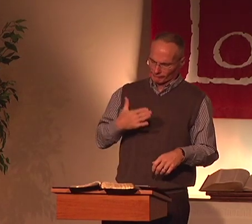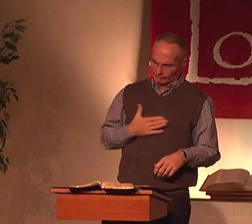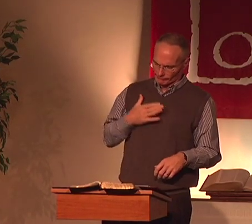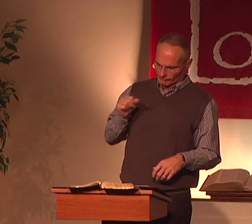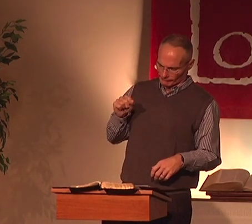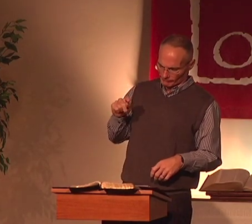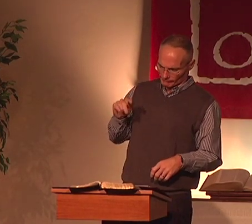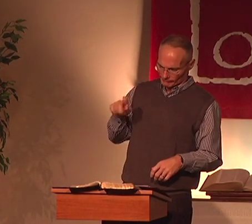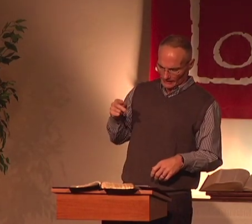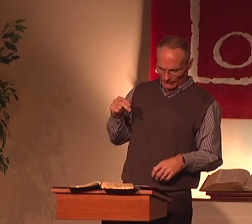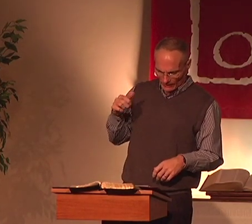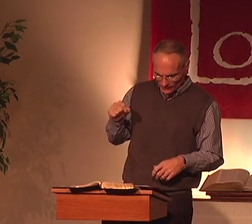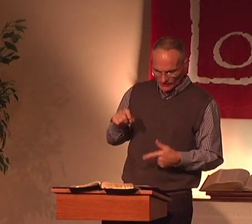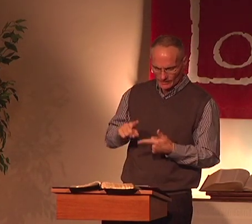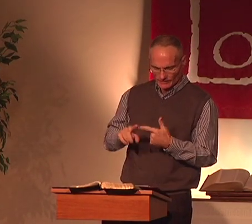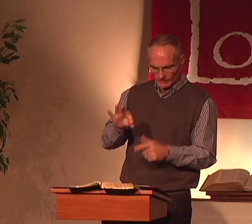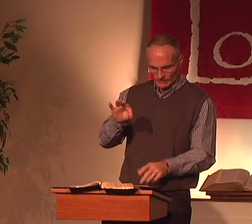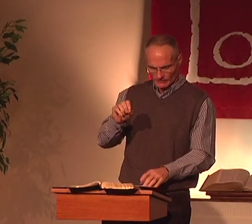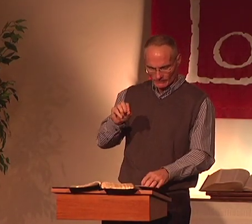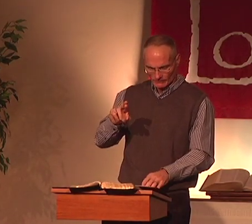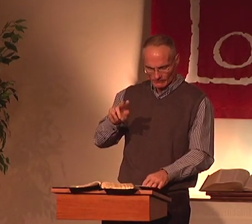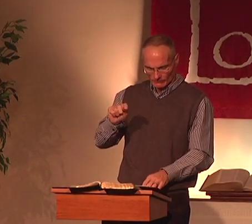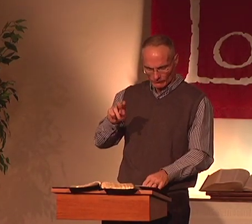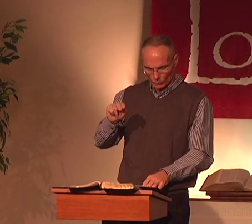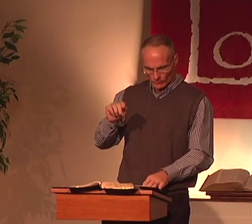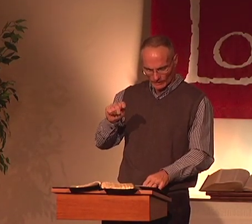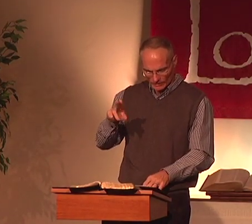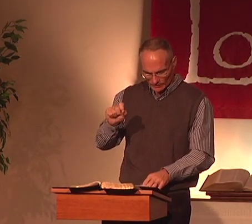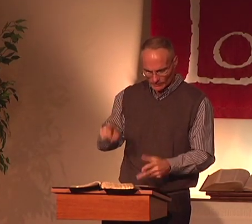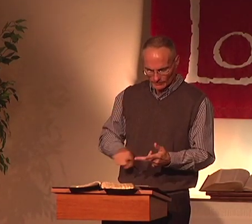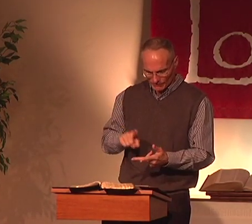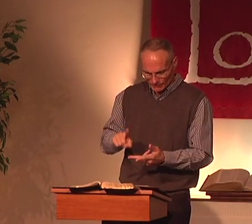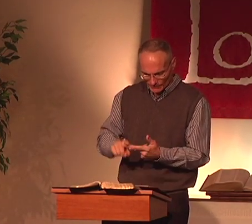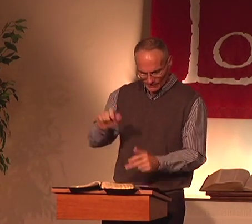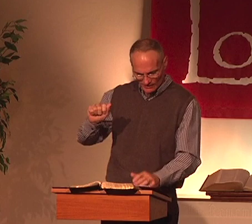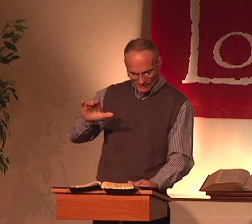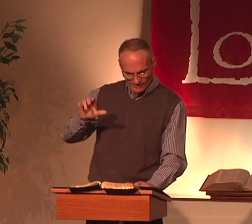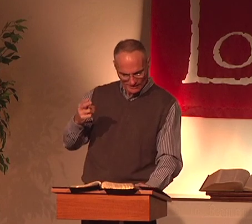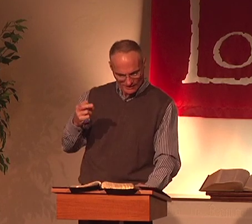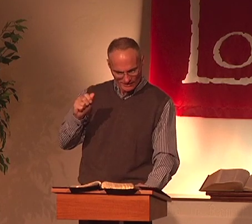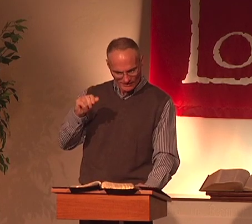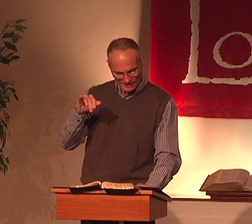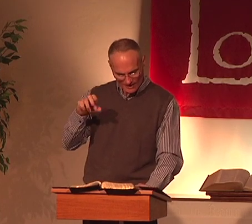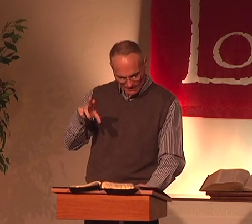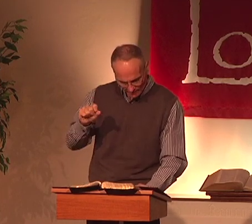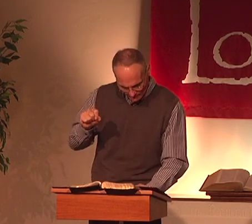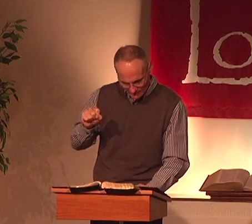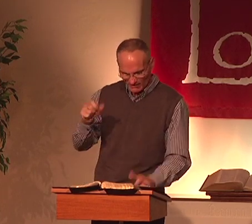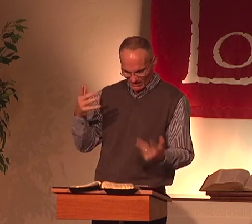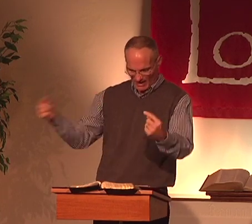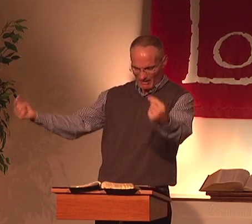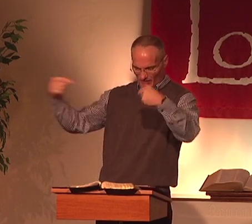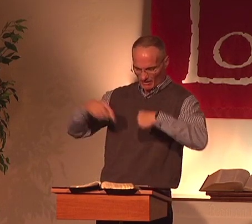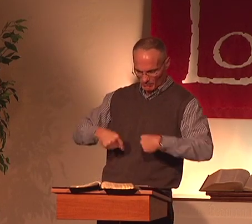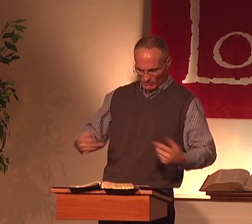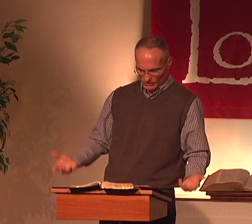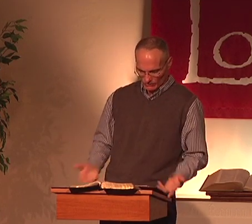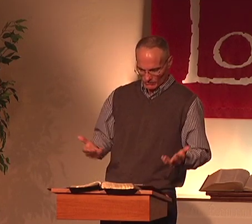I am very glad That Stephanas Fortunatus And Archaeus Have come